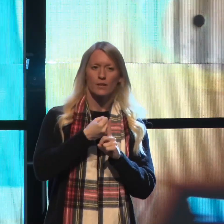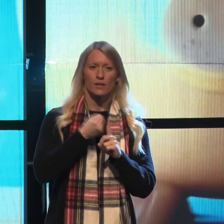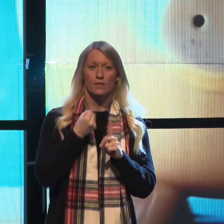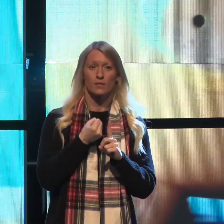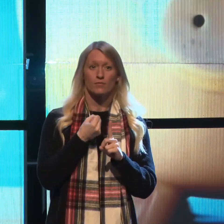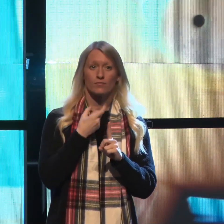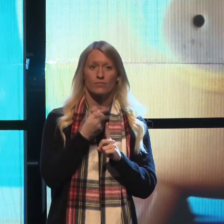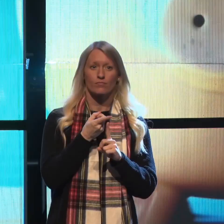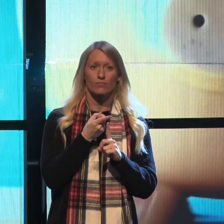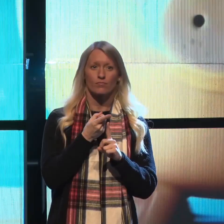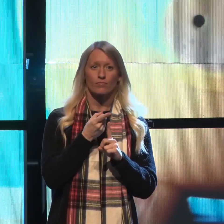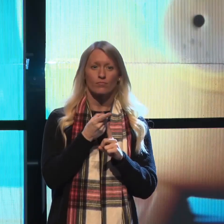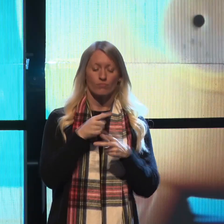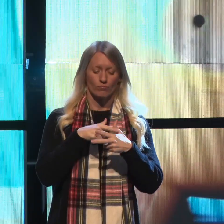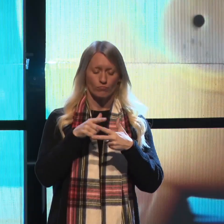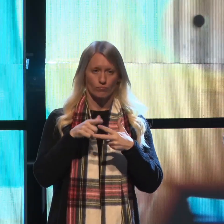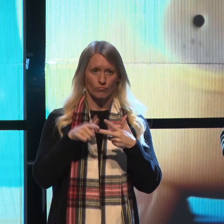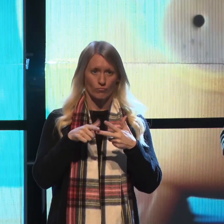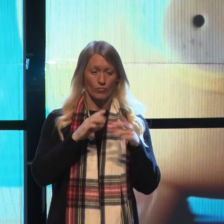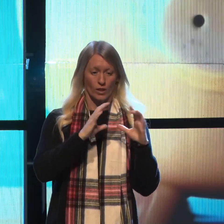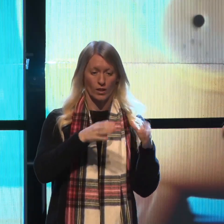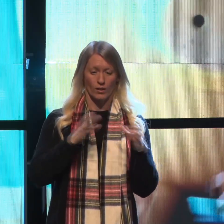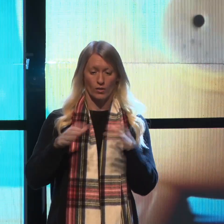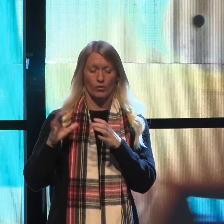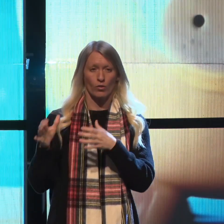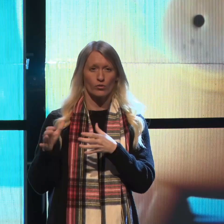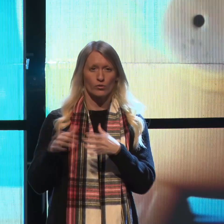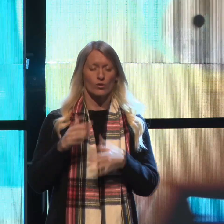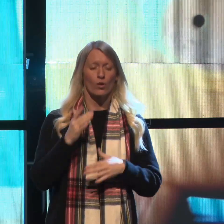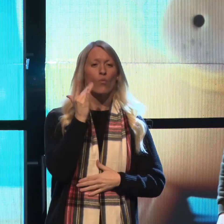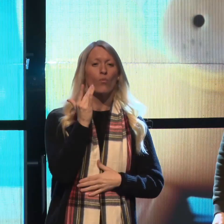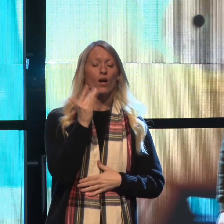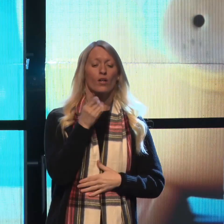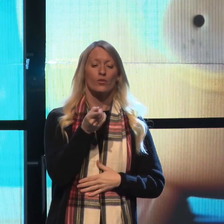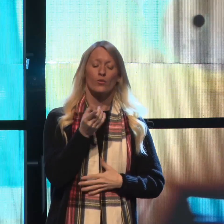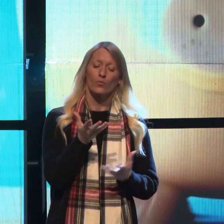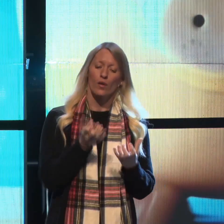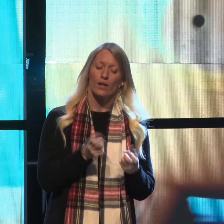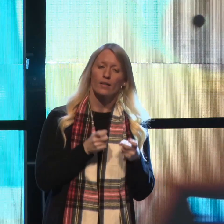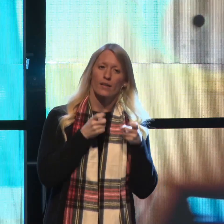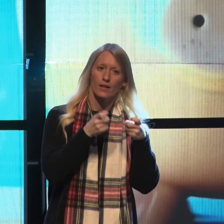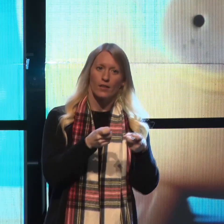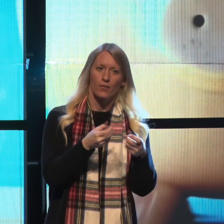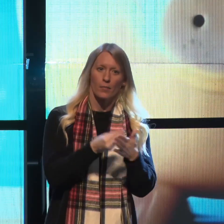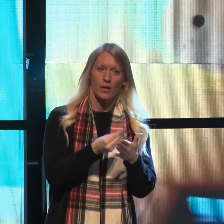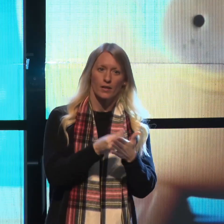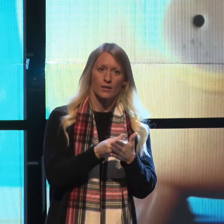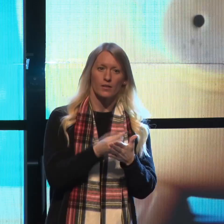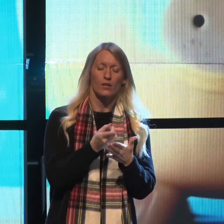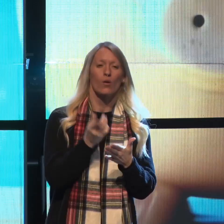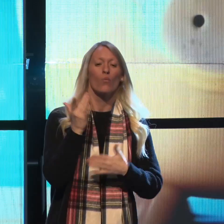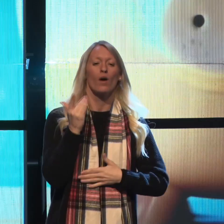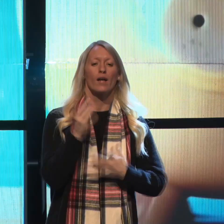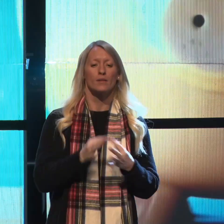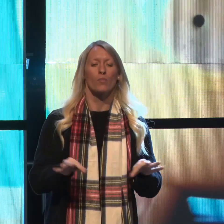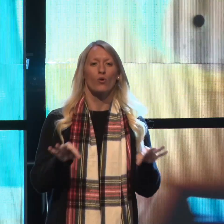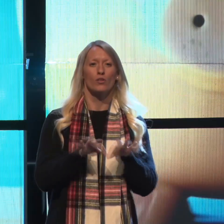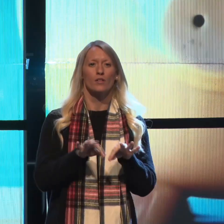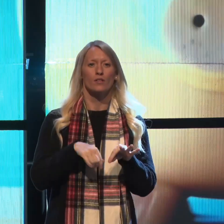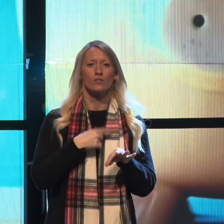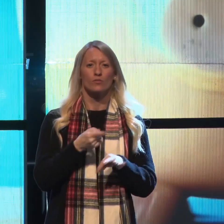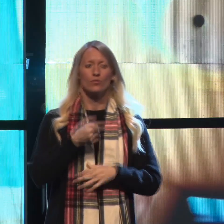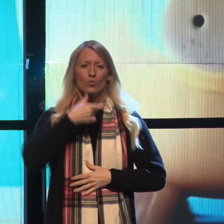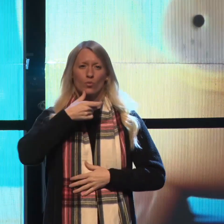break your why into kind of 3 categories. Why do you want to give? Why do you want to give money away? Why is that important to you? Who or